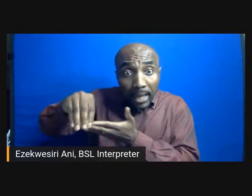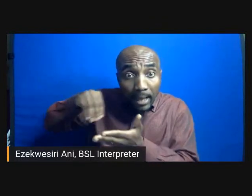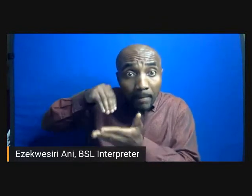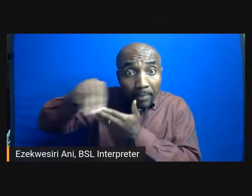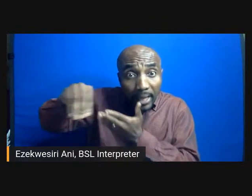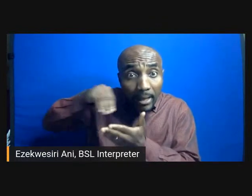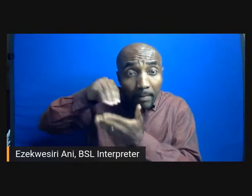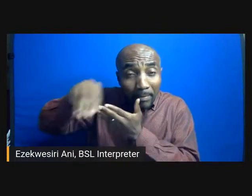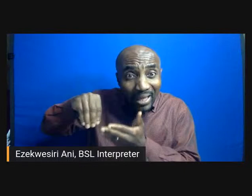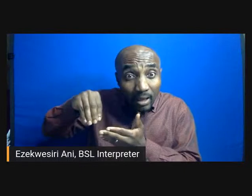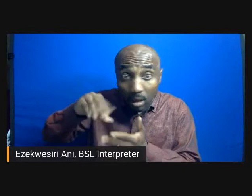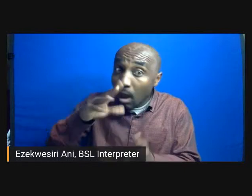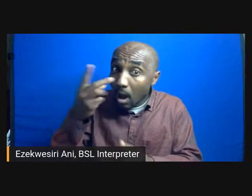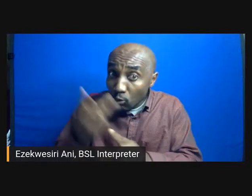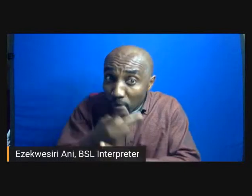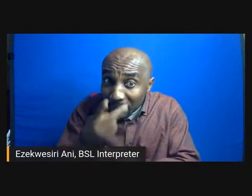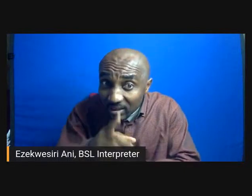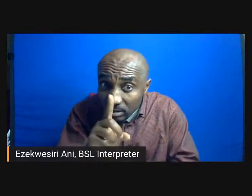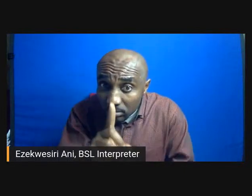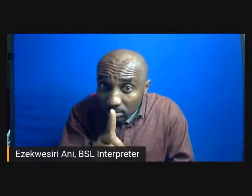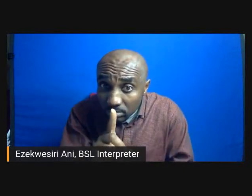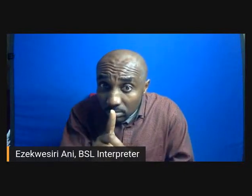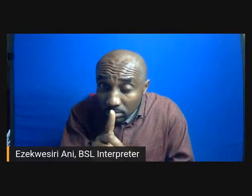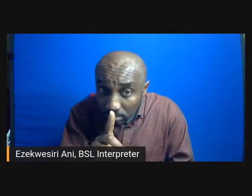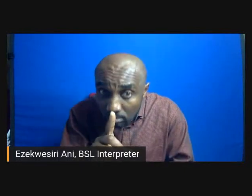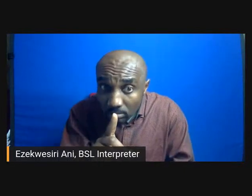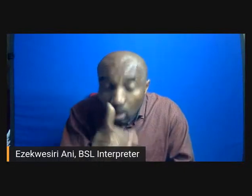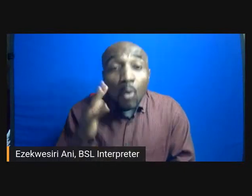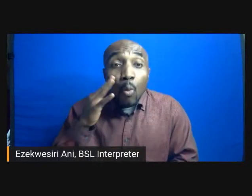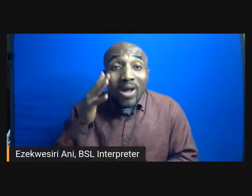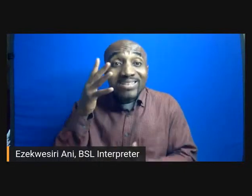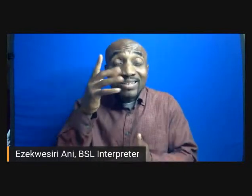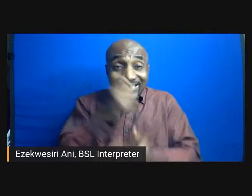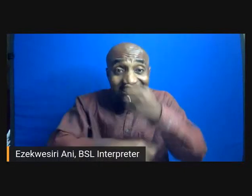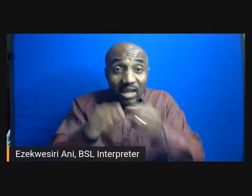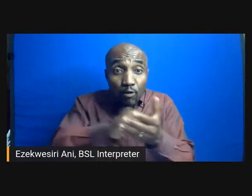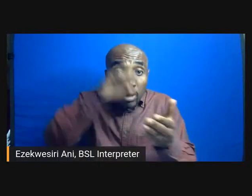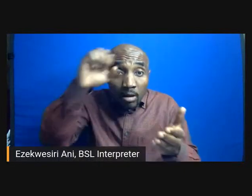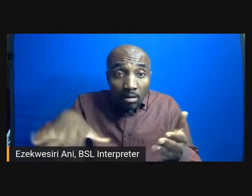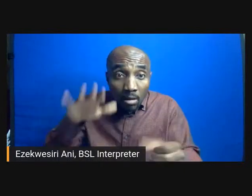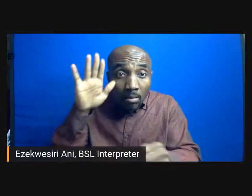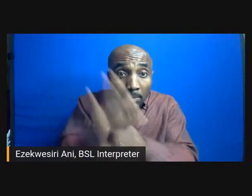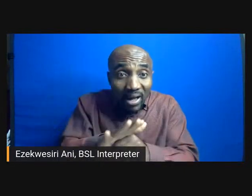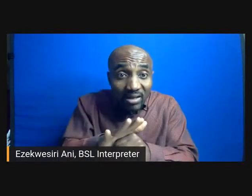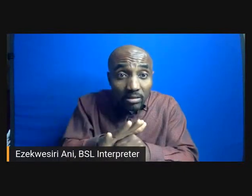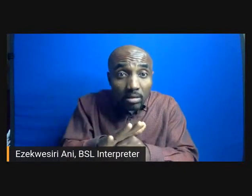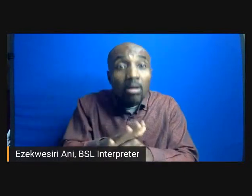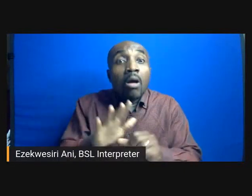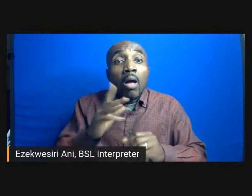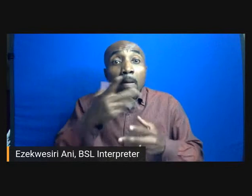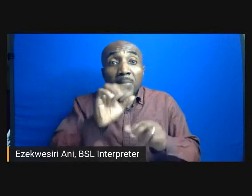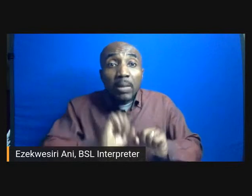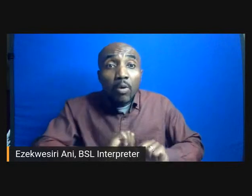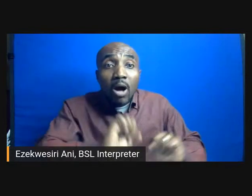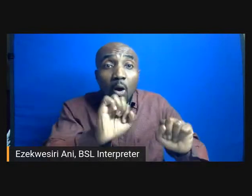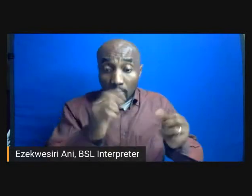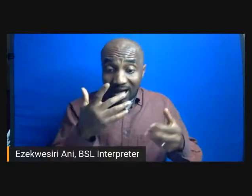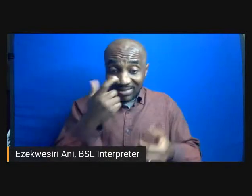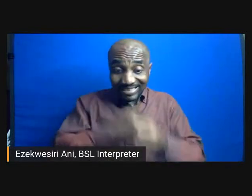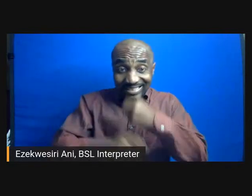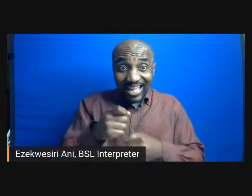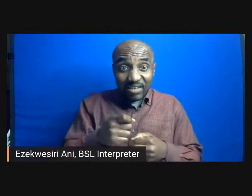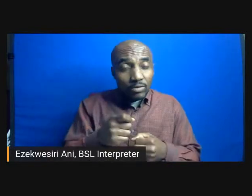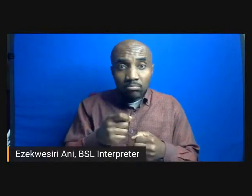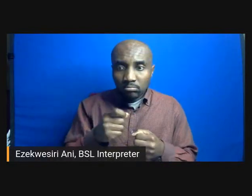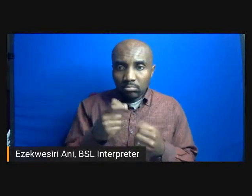I want to repeat that. Following the banning of slavery, former slave owners and their descendants